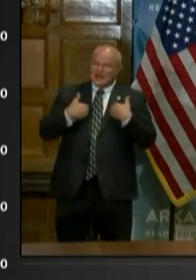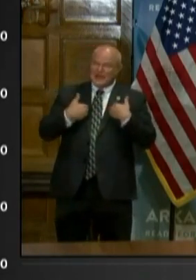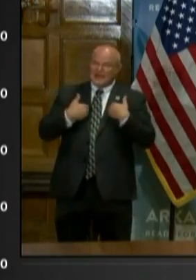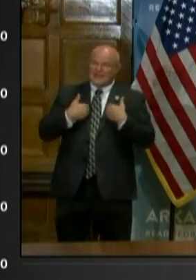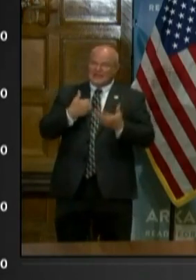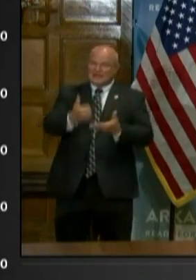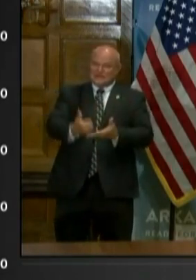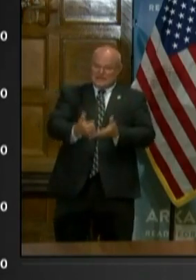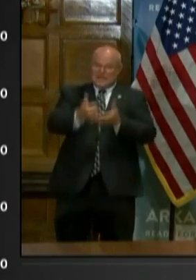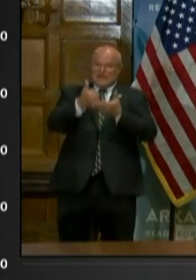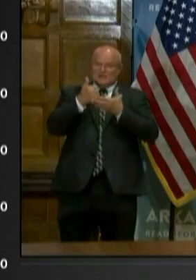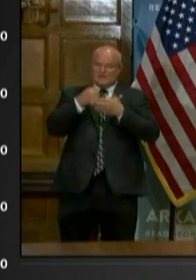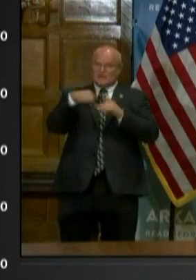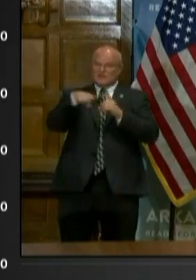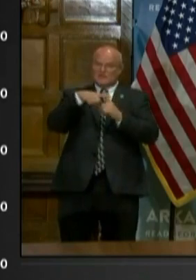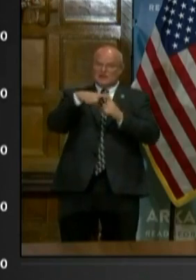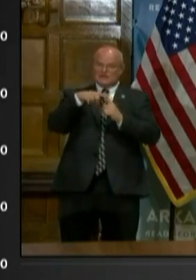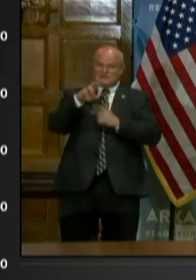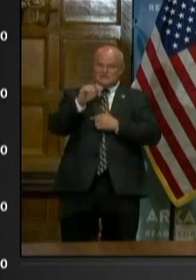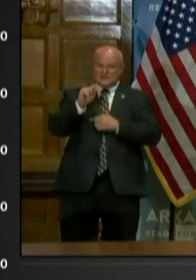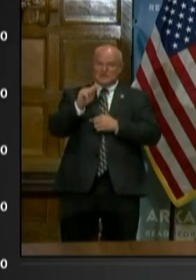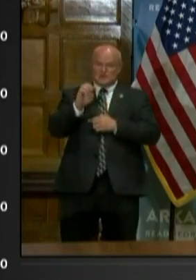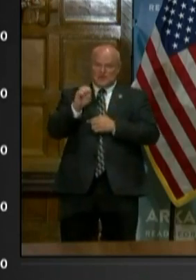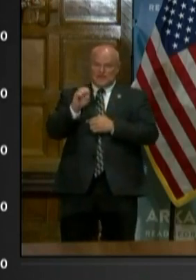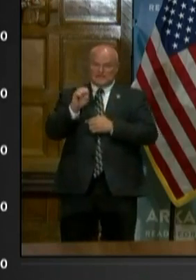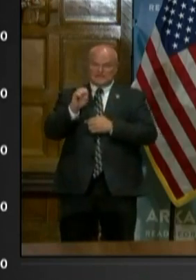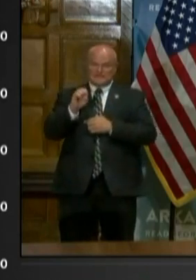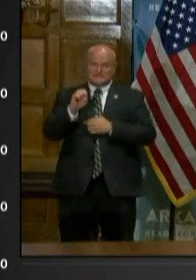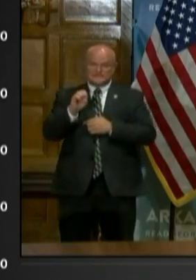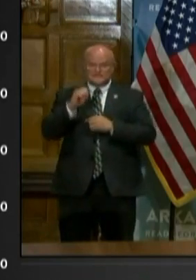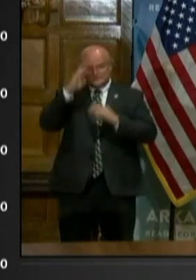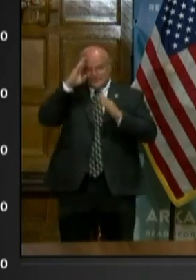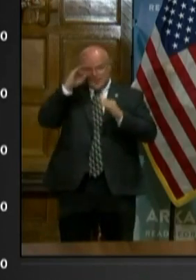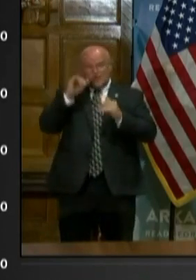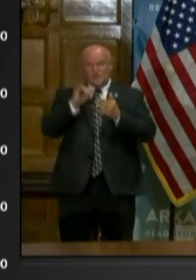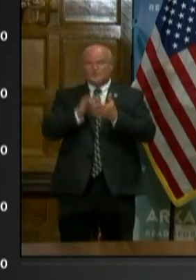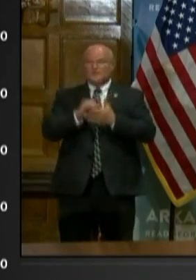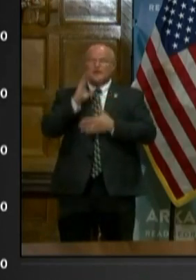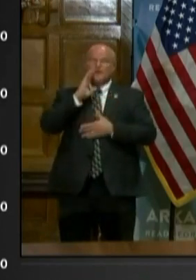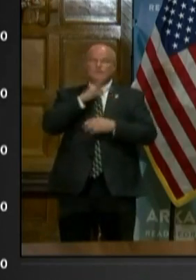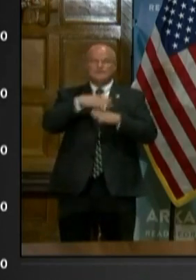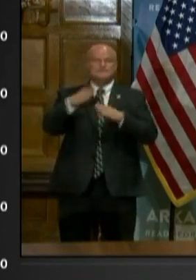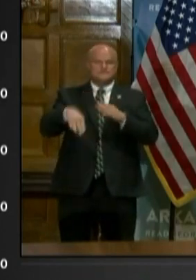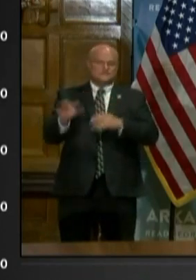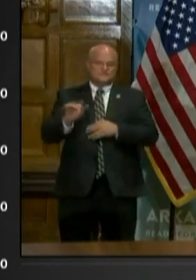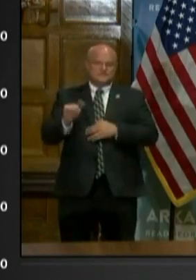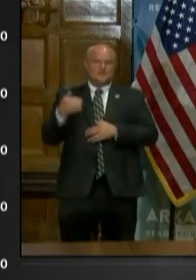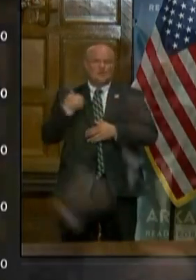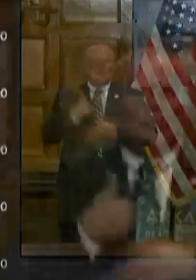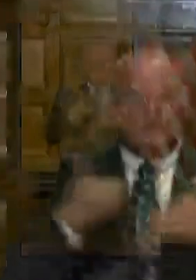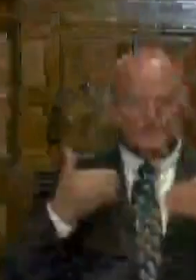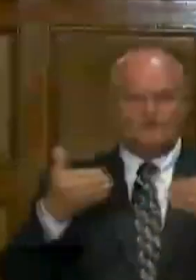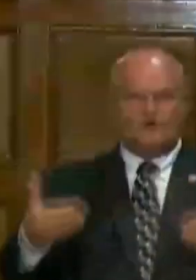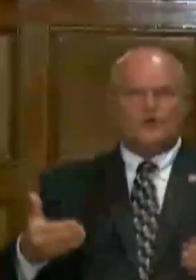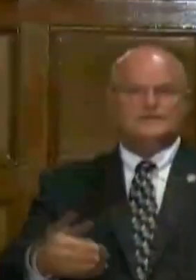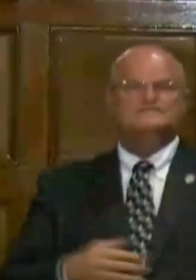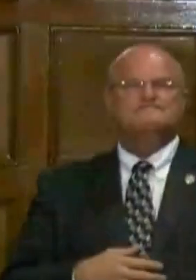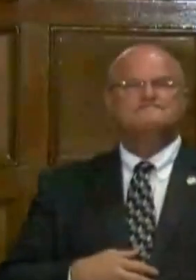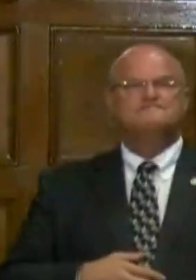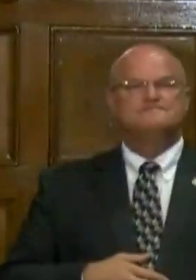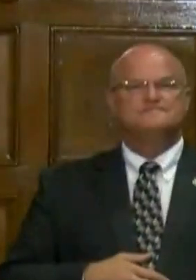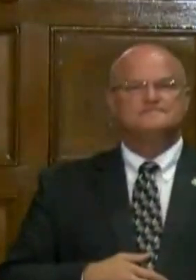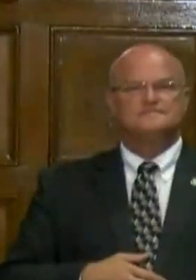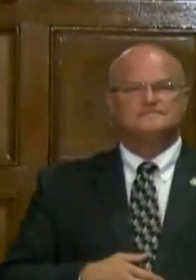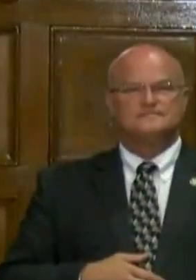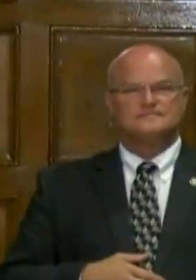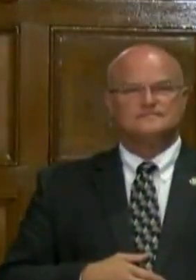would have helped us in our positivity rate. And hopefully that will be a result as we move forward. And